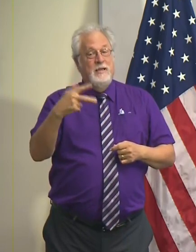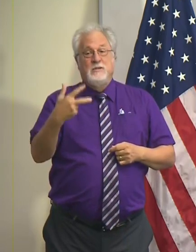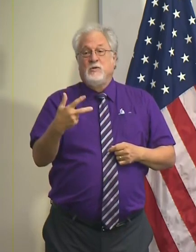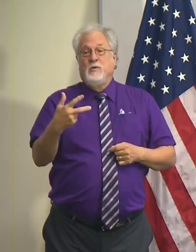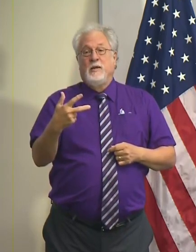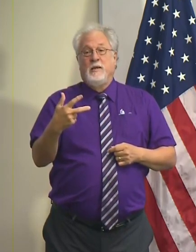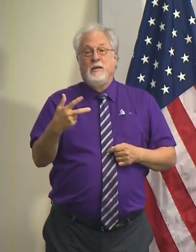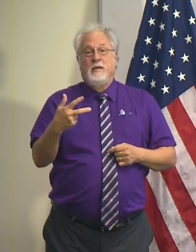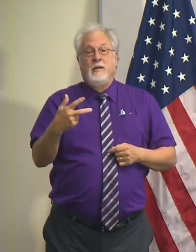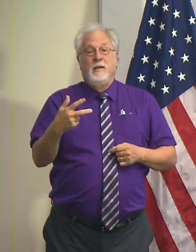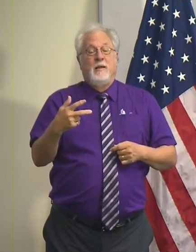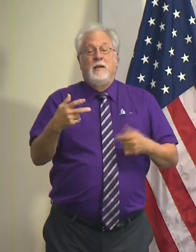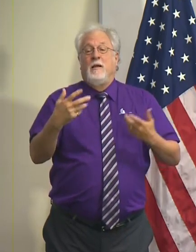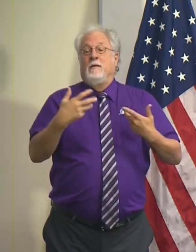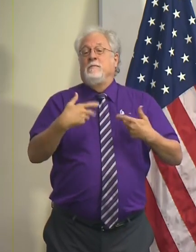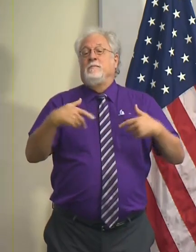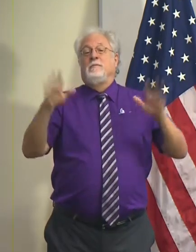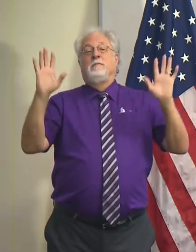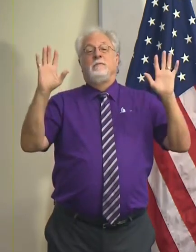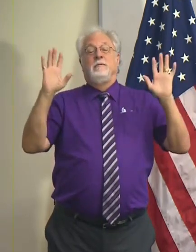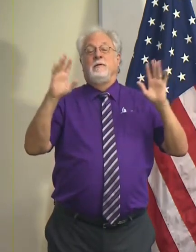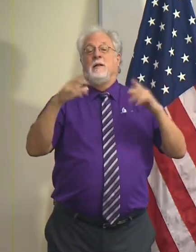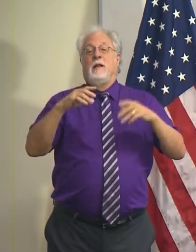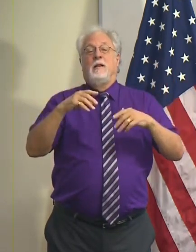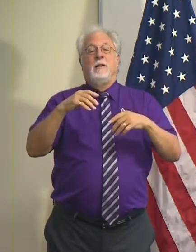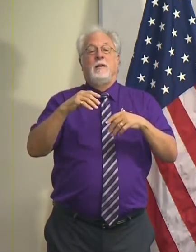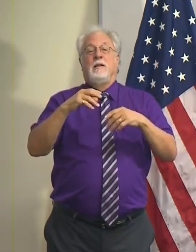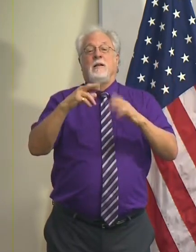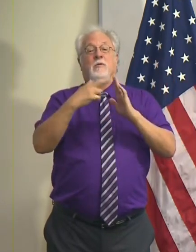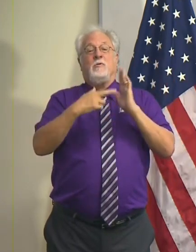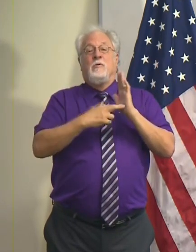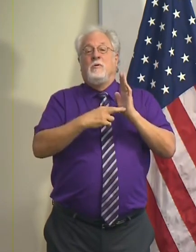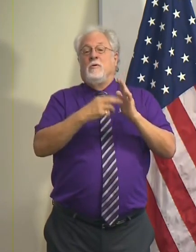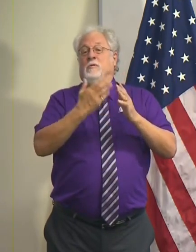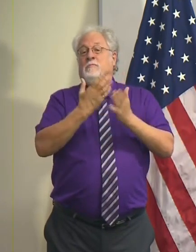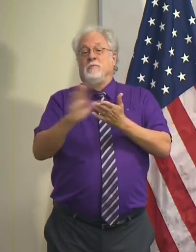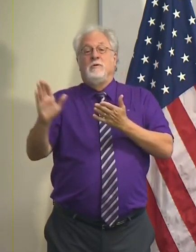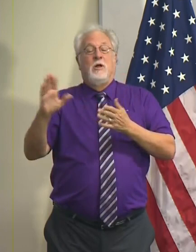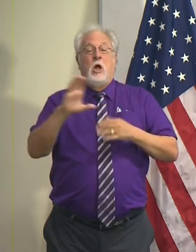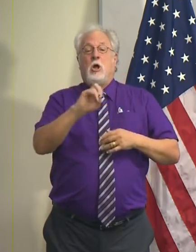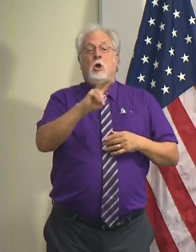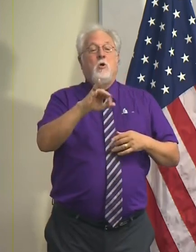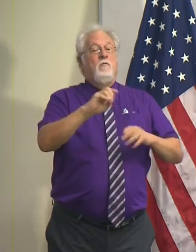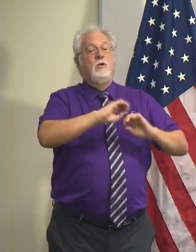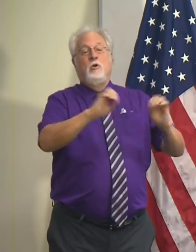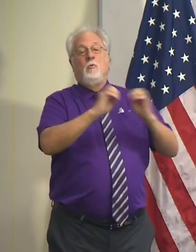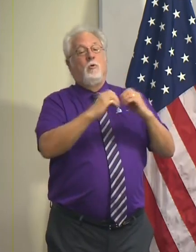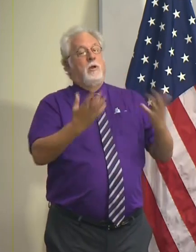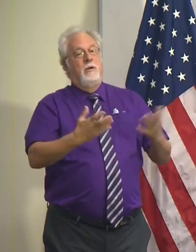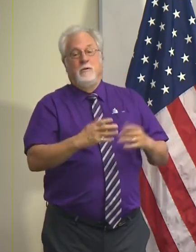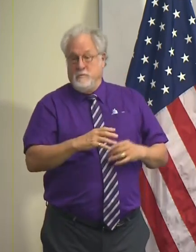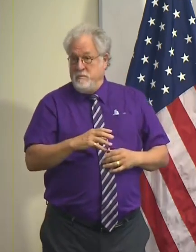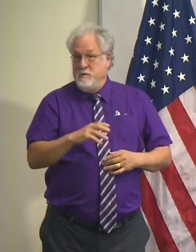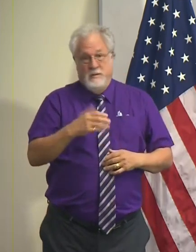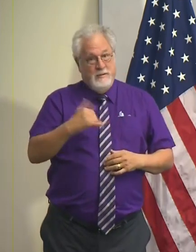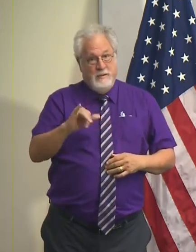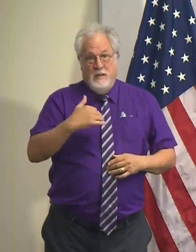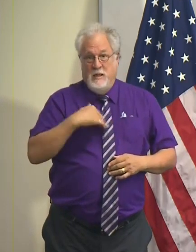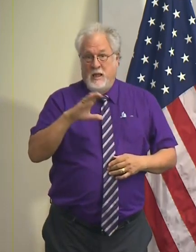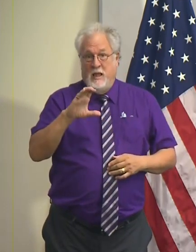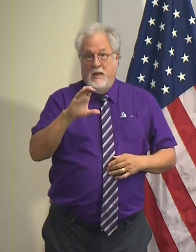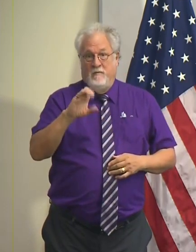not a lifting of all restrictions. It's not some announcement that COVID is no longer in Louisiana. It is.